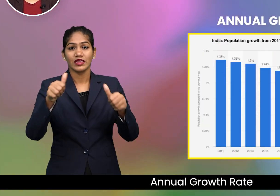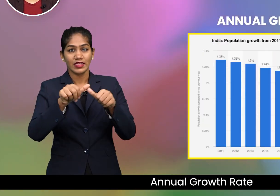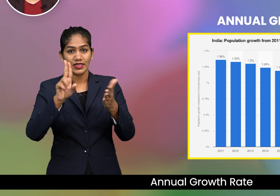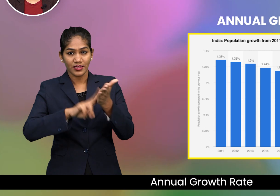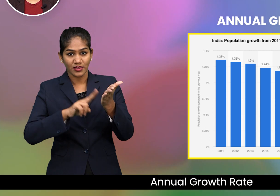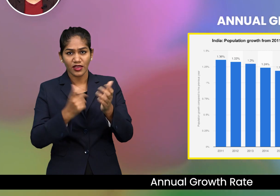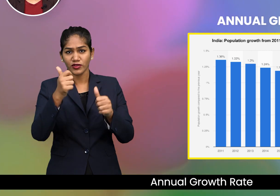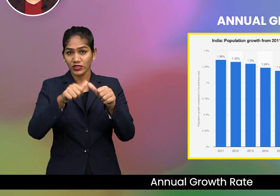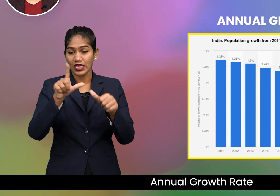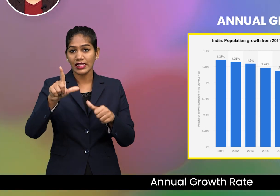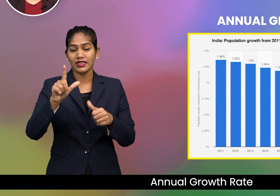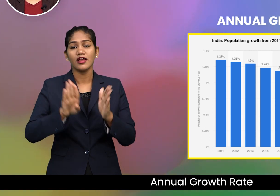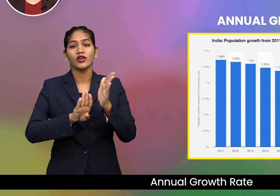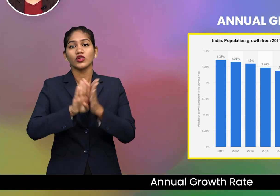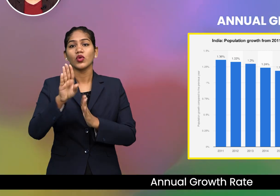Annual growth rate.